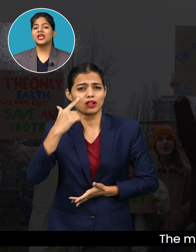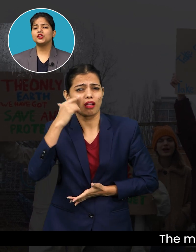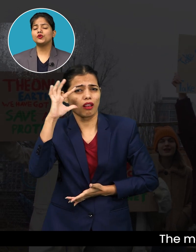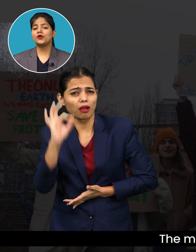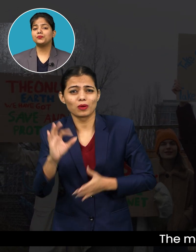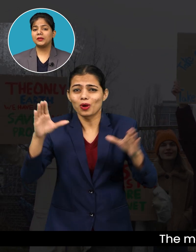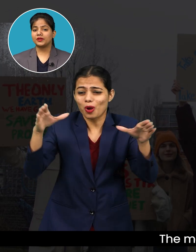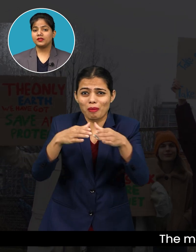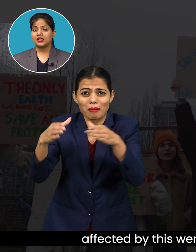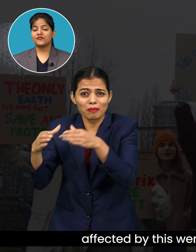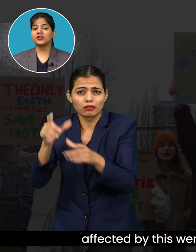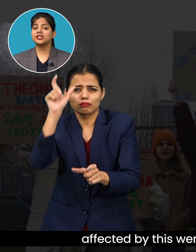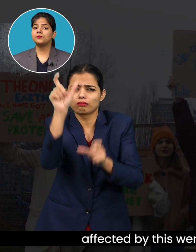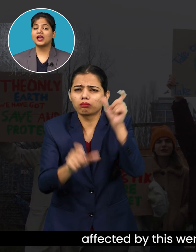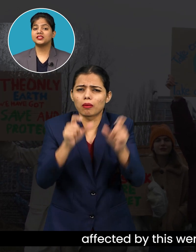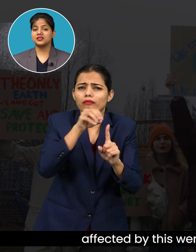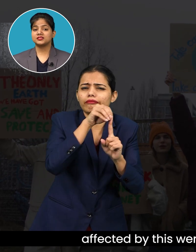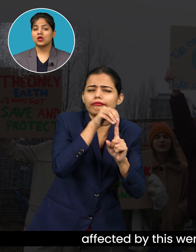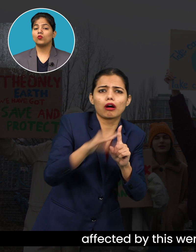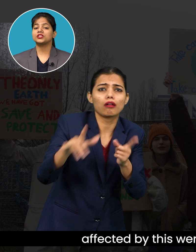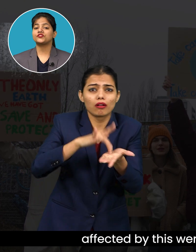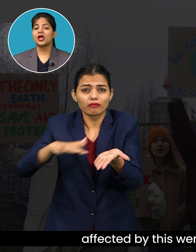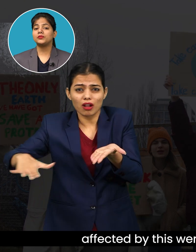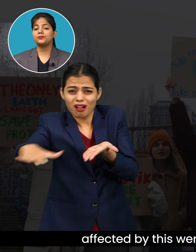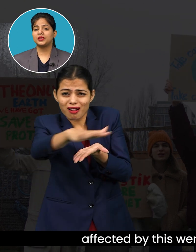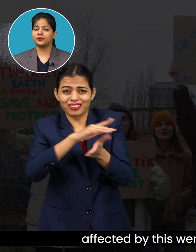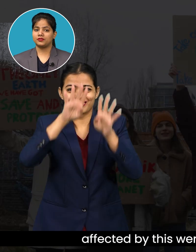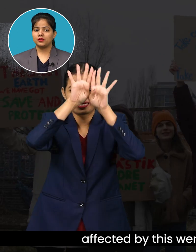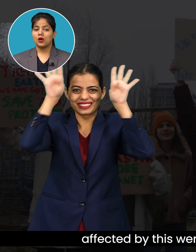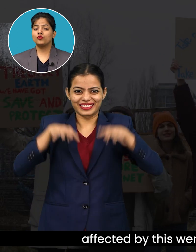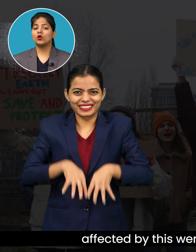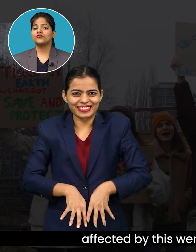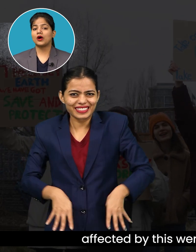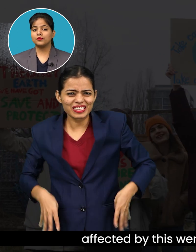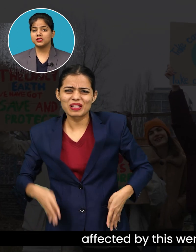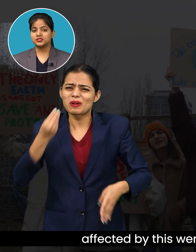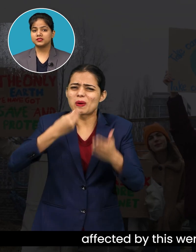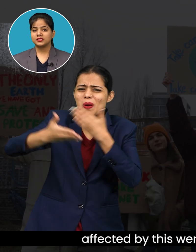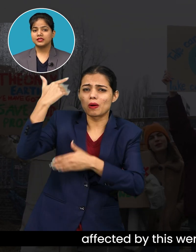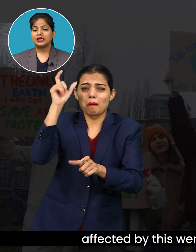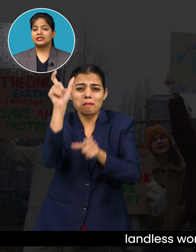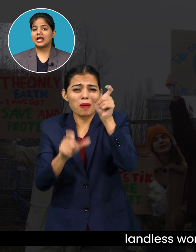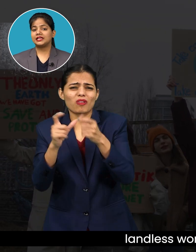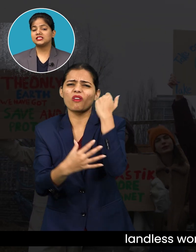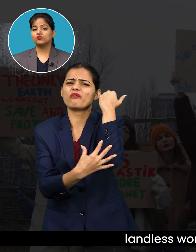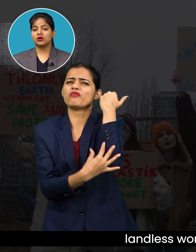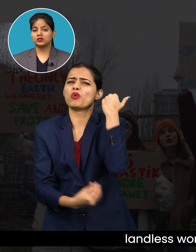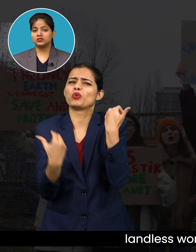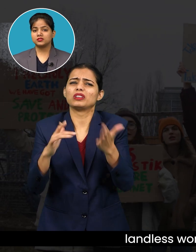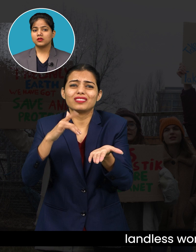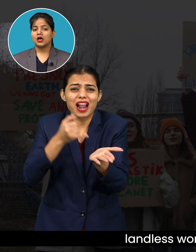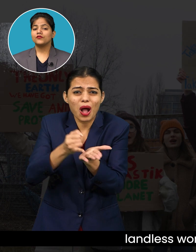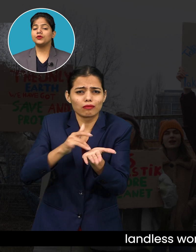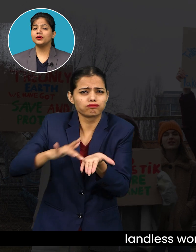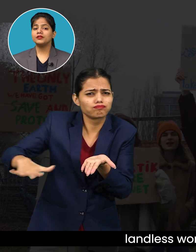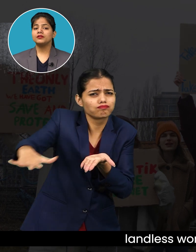The main group of people affected by this were the tribal people, poor farmers, landless